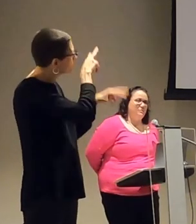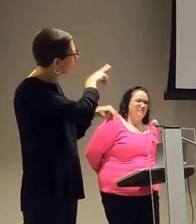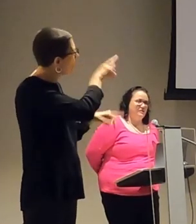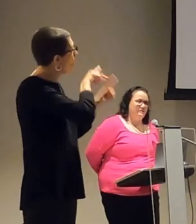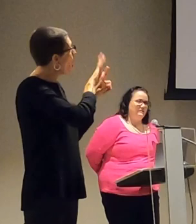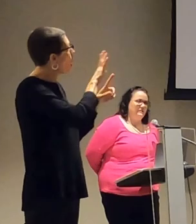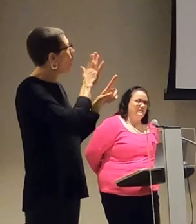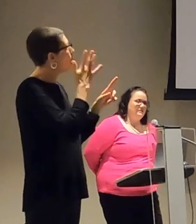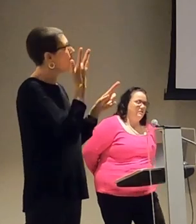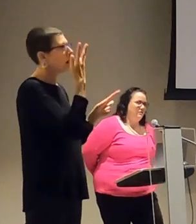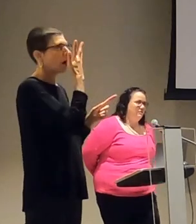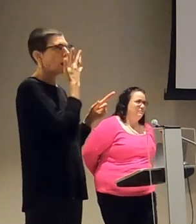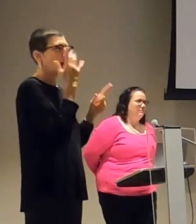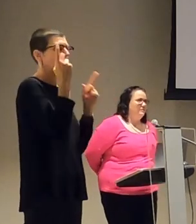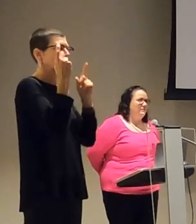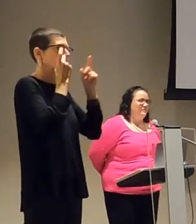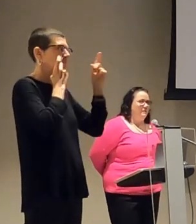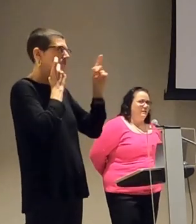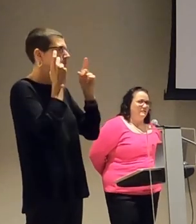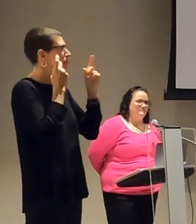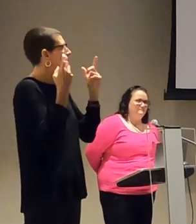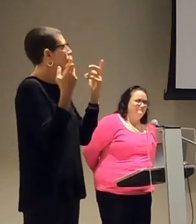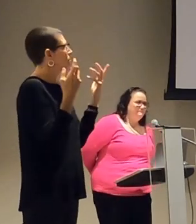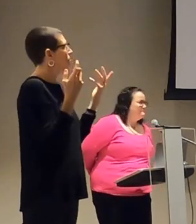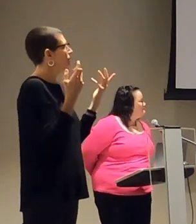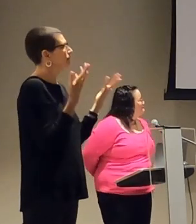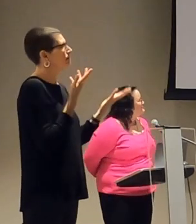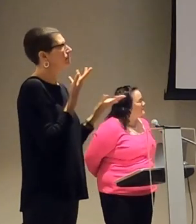her expression is so